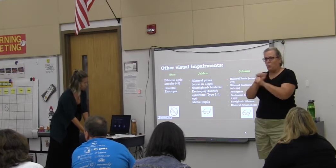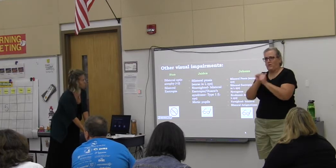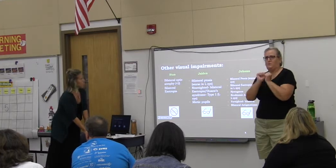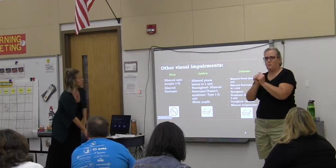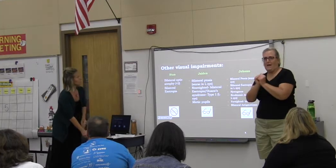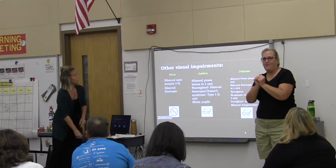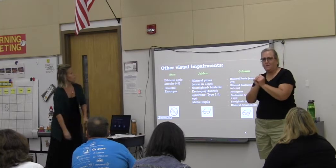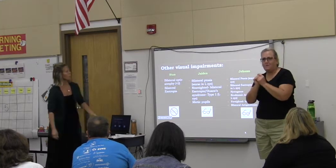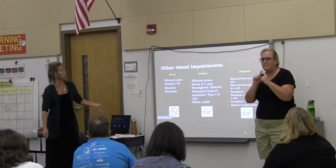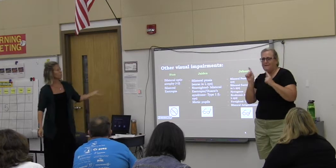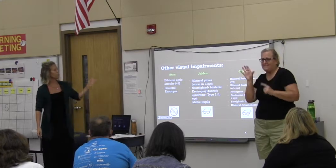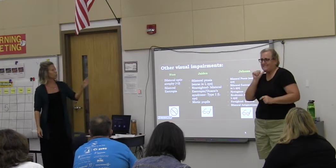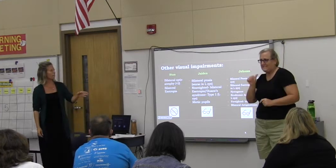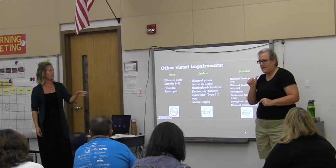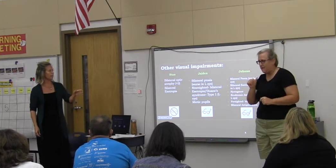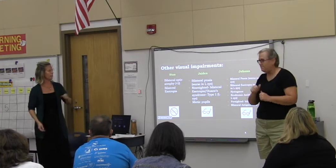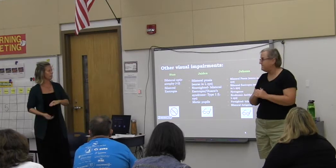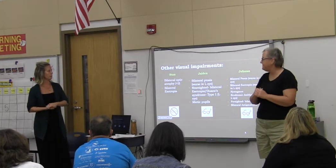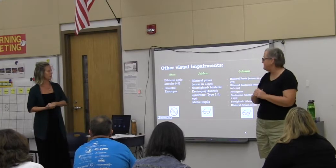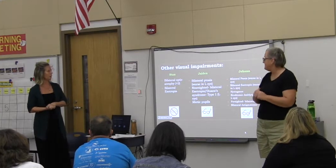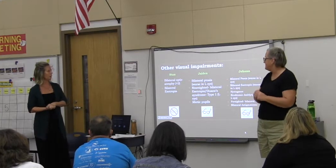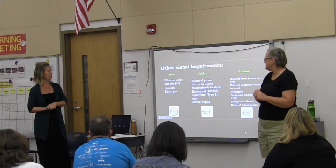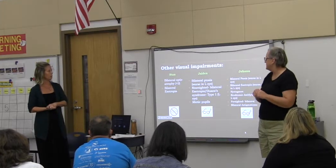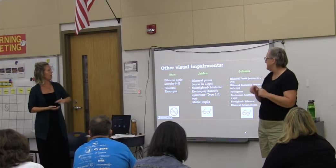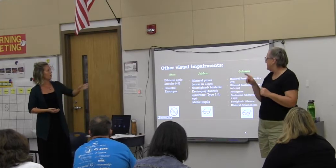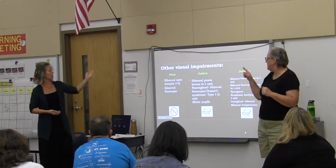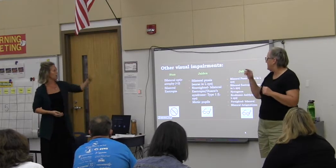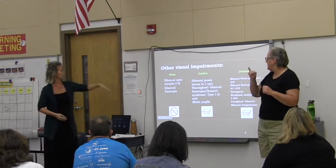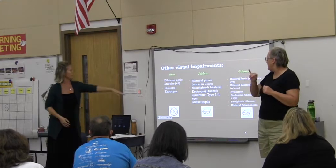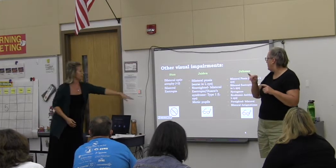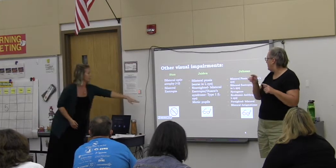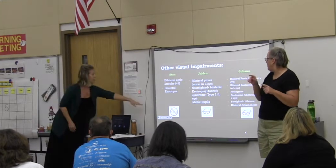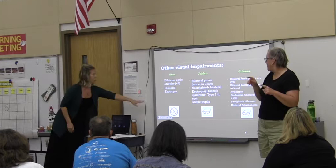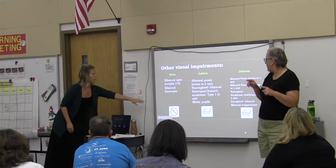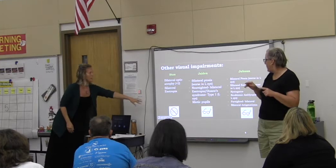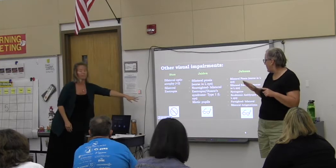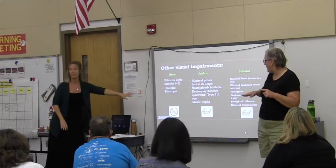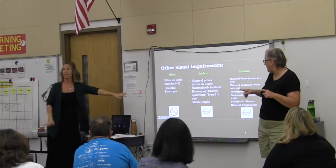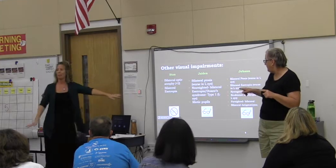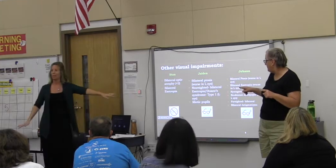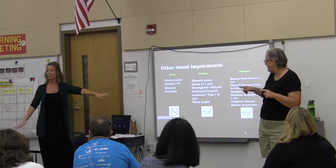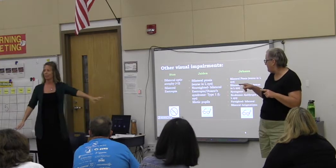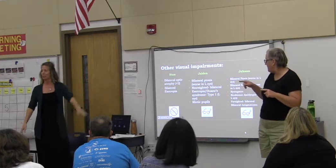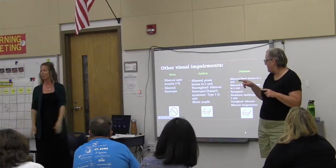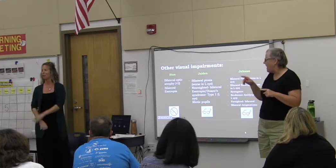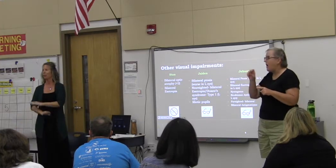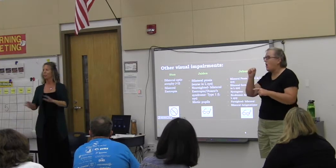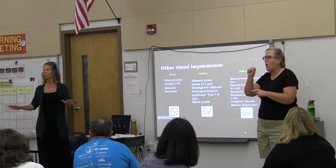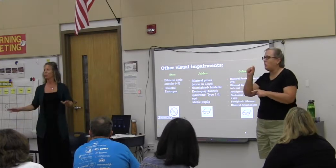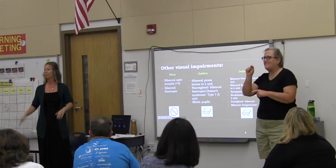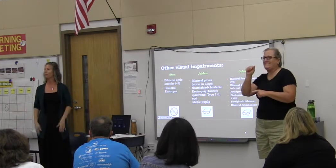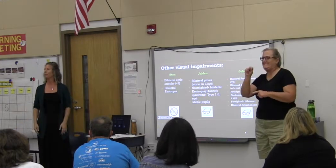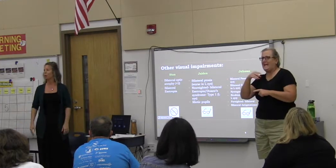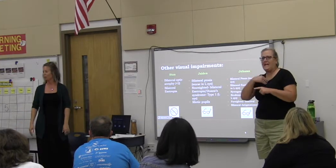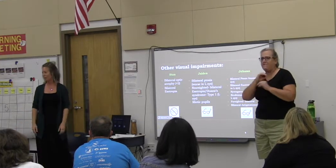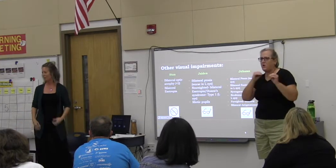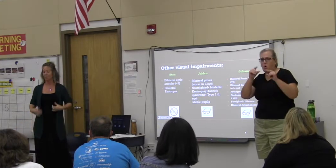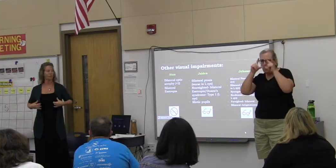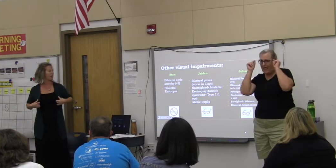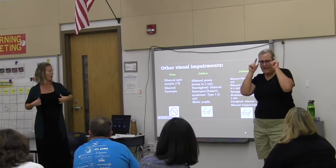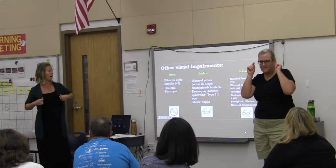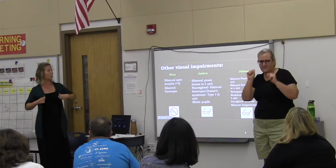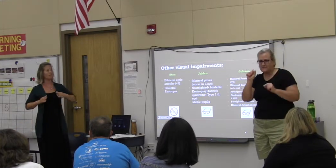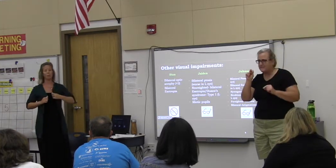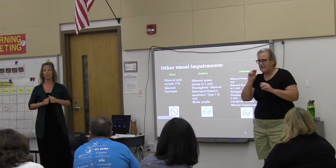So, with Jaden, and then right down here at the bottom, Stan does not have glasses. So if you're looking for him, no